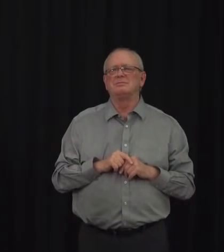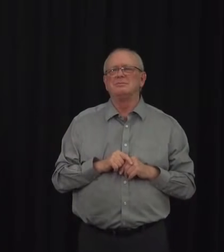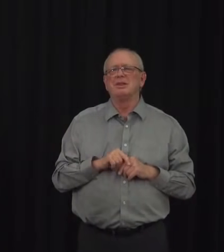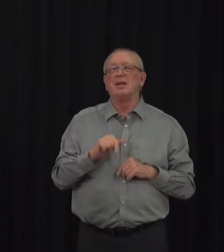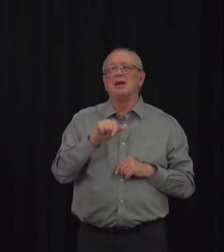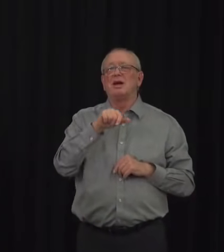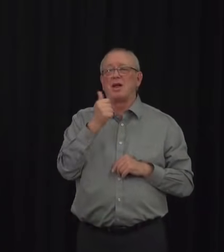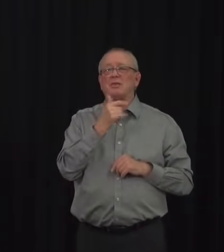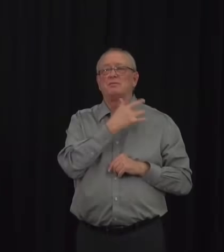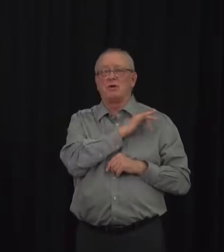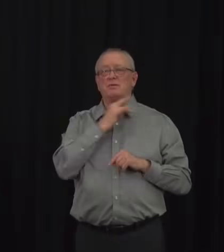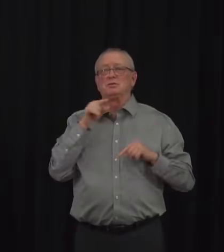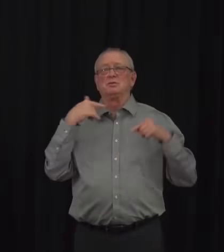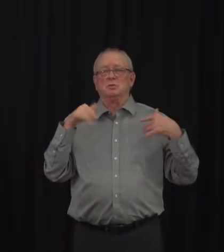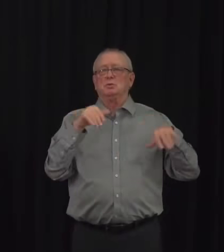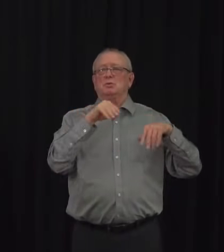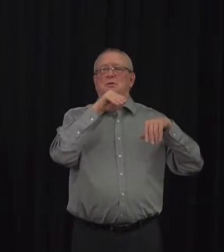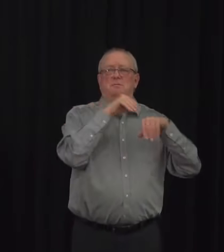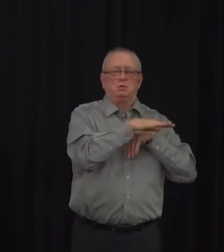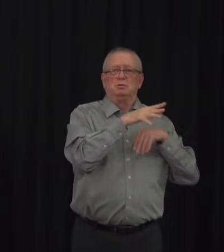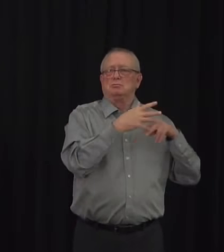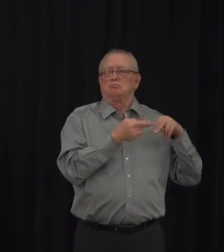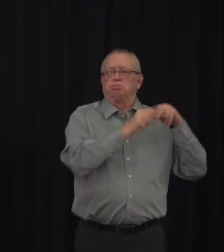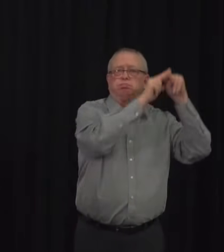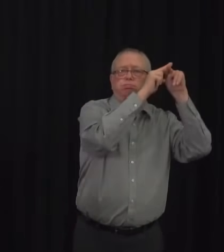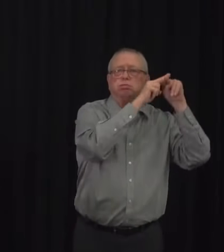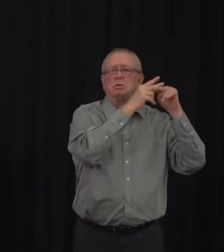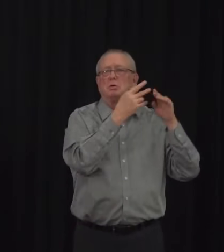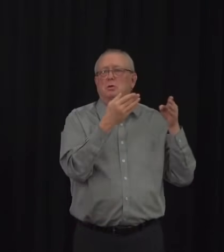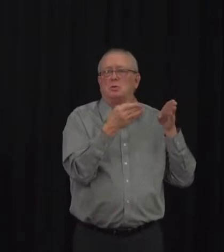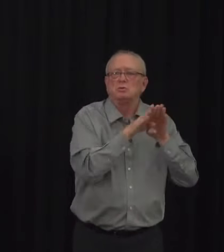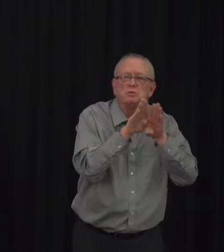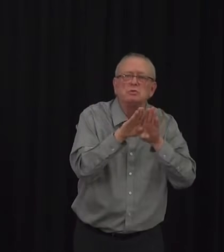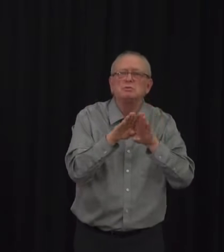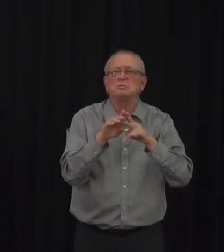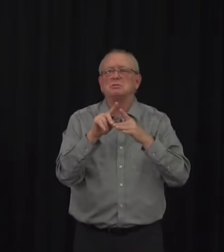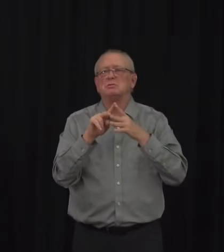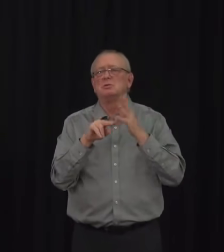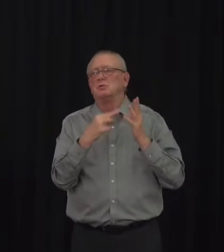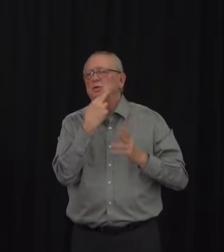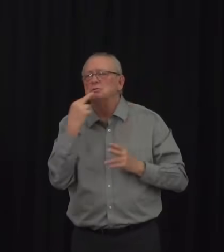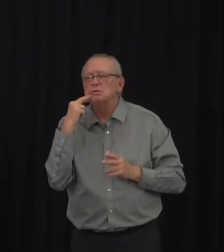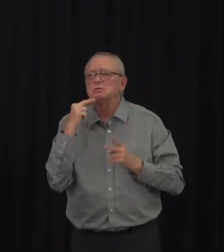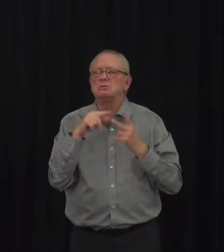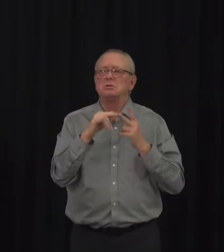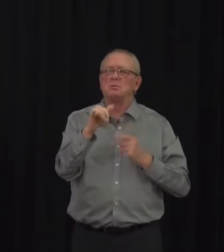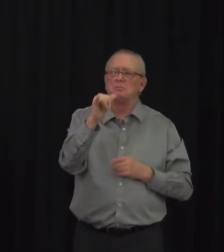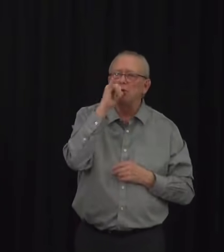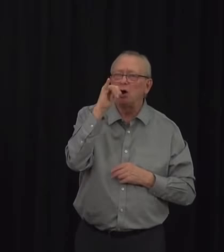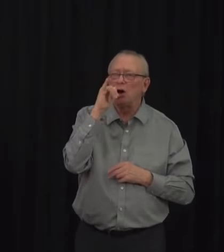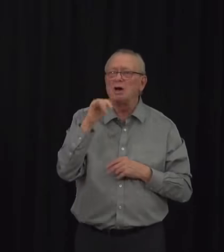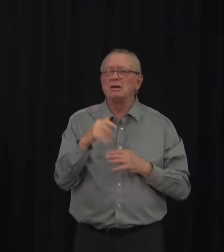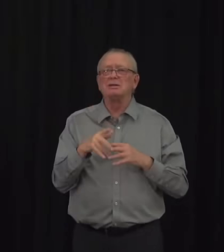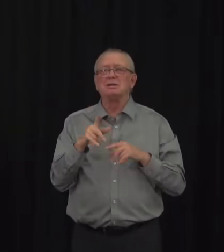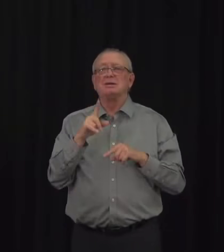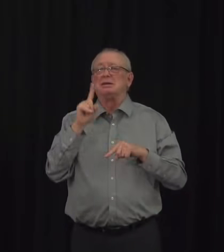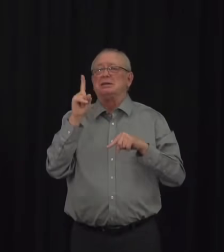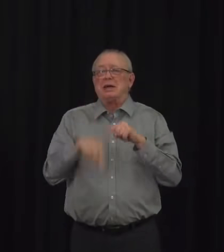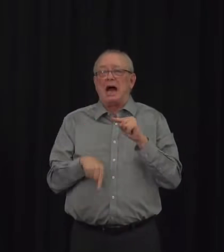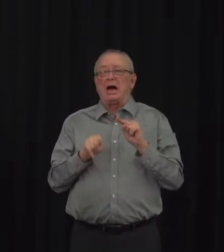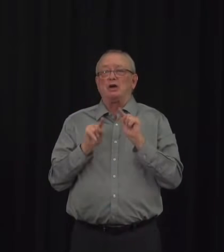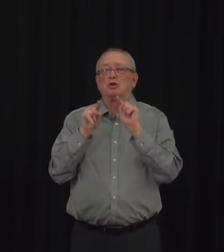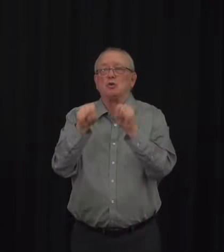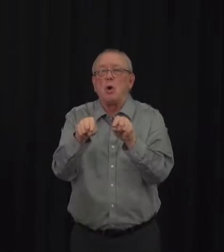restaurants and actually restricting people from going to each other's houses. We're not doing any of those things. We're recommending it. So I know you're